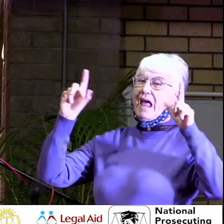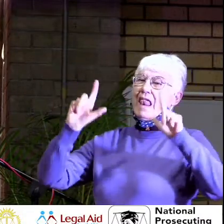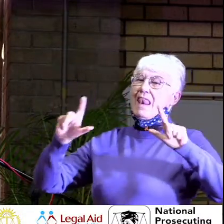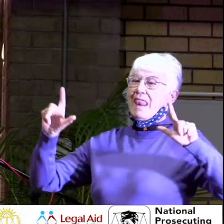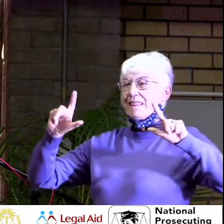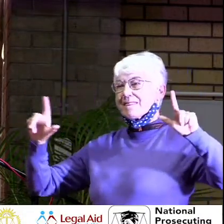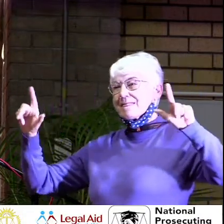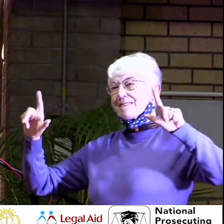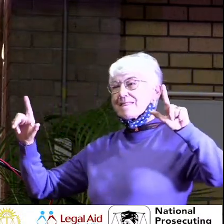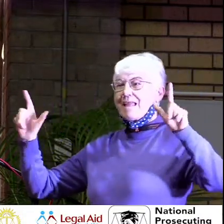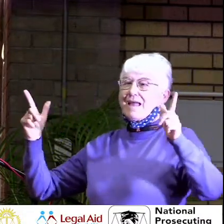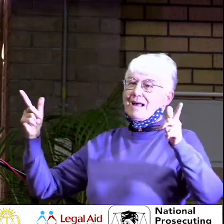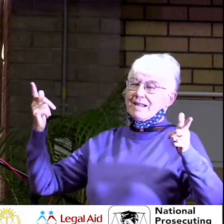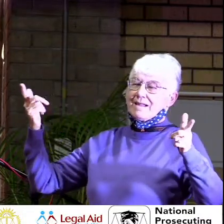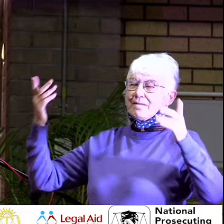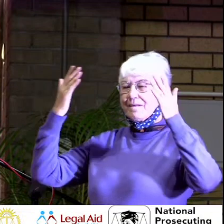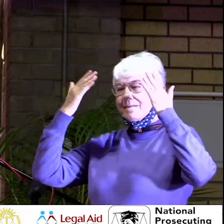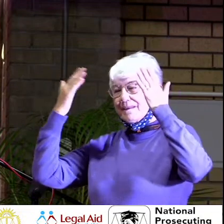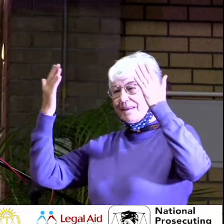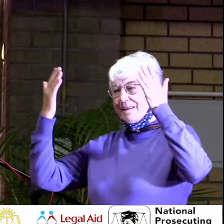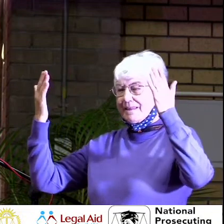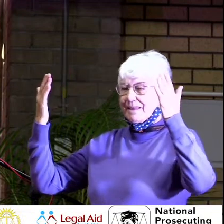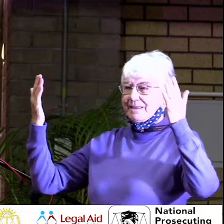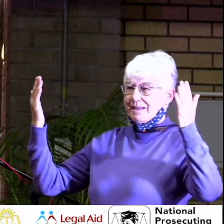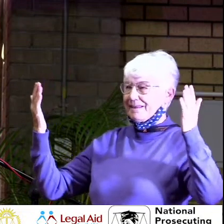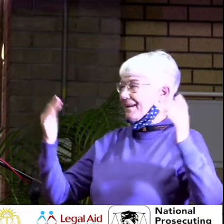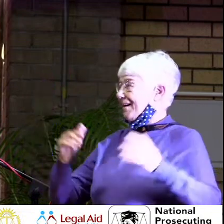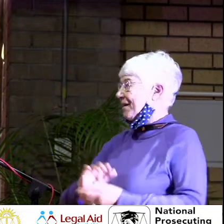Good afternoon to you.